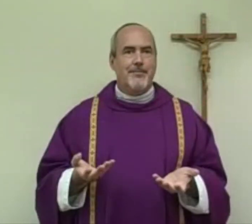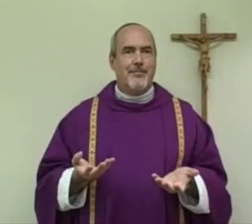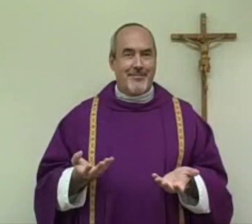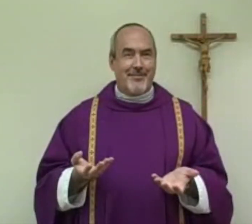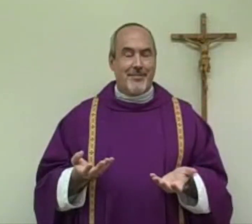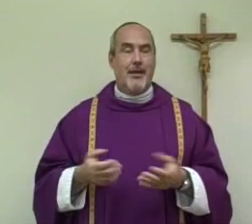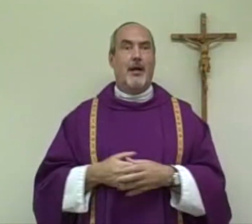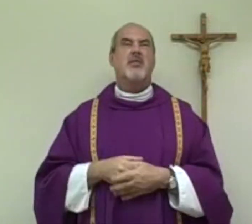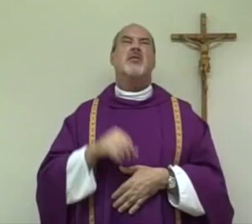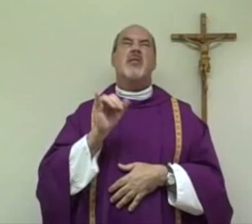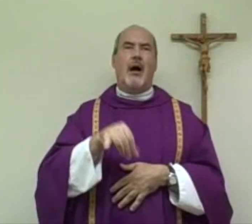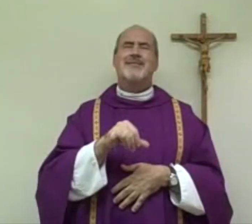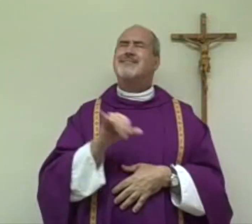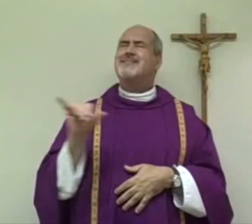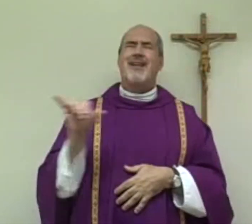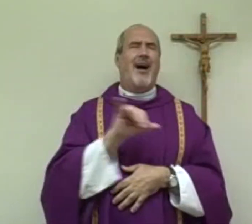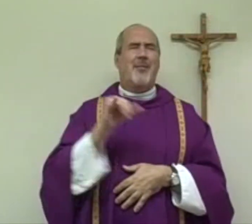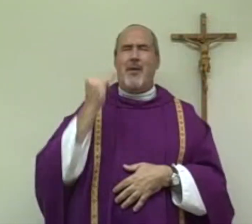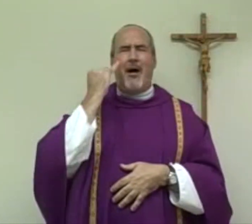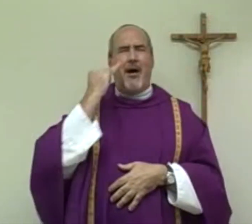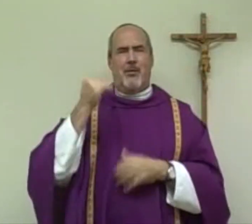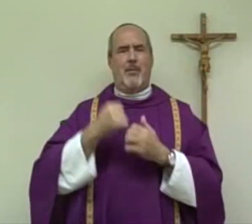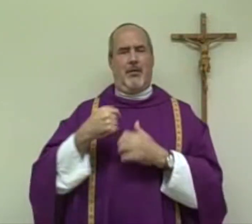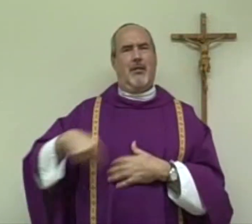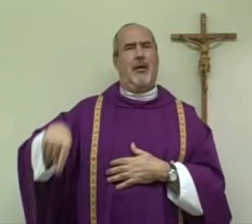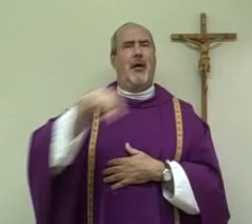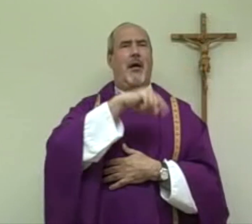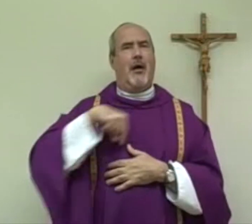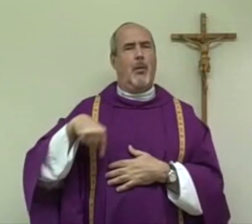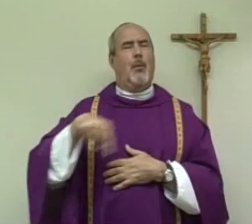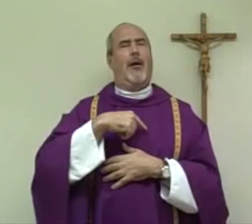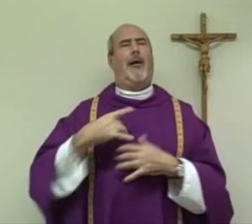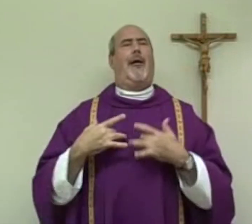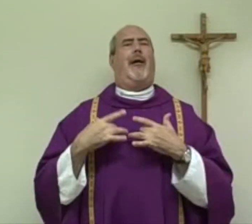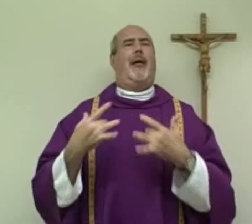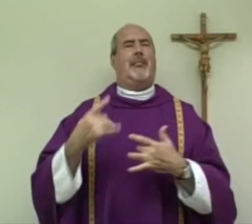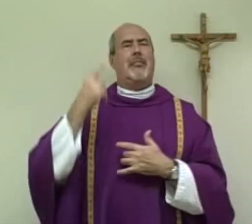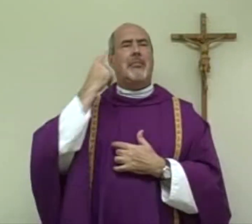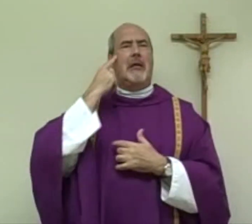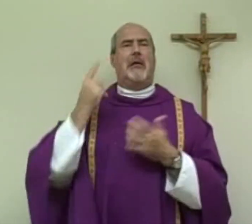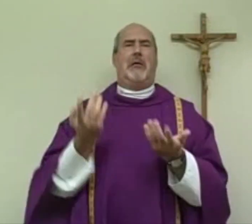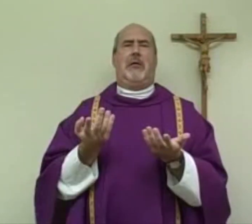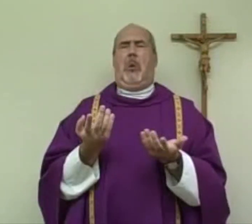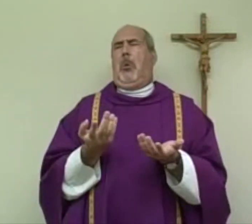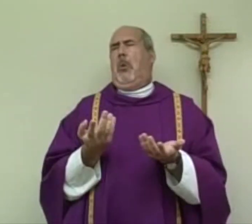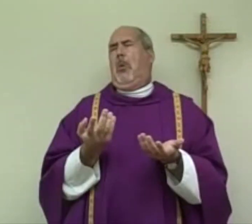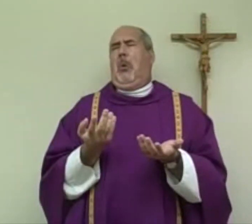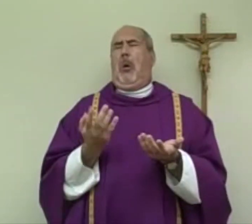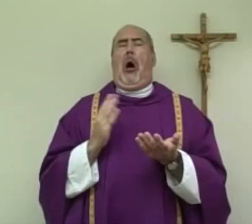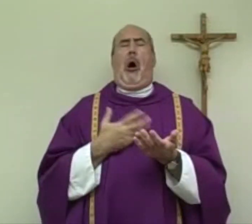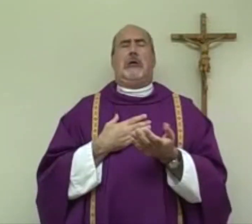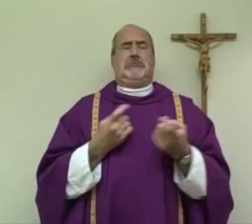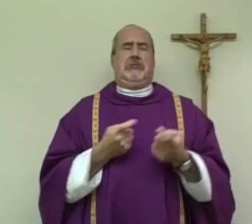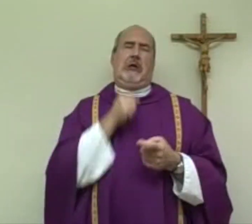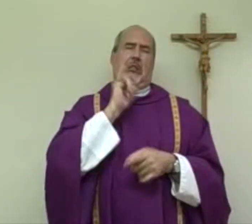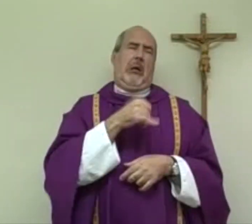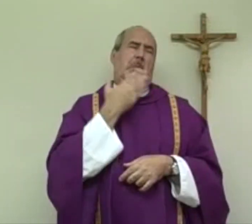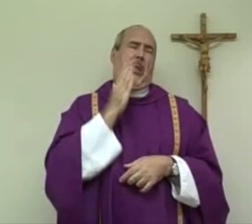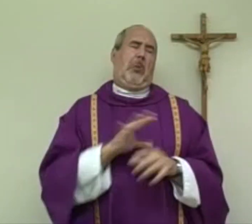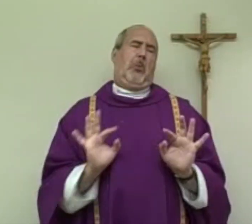other host of health hazards. So compare that to us. When we think that, our sins